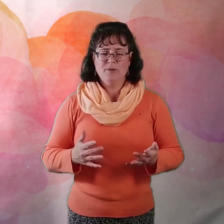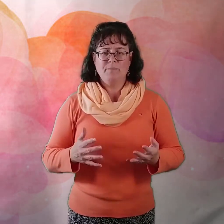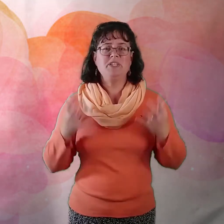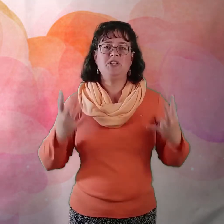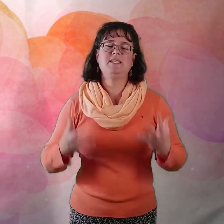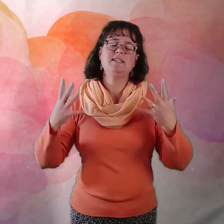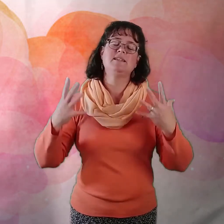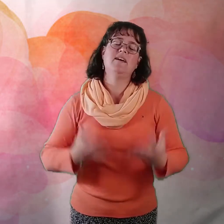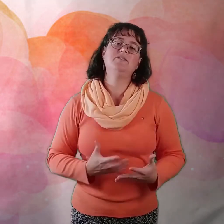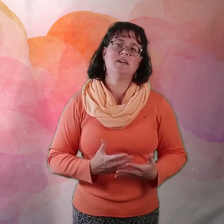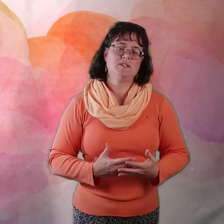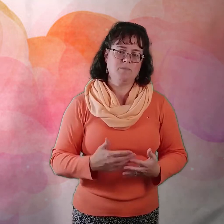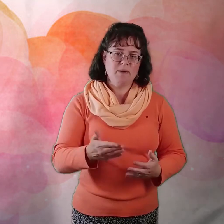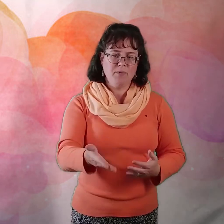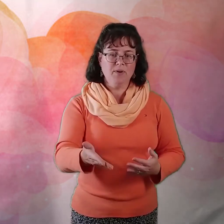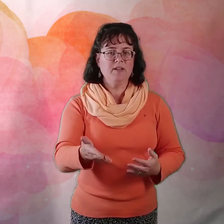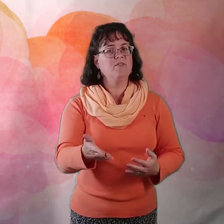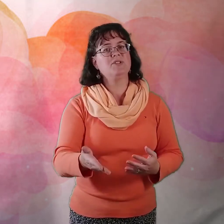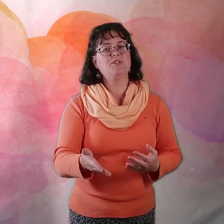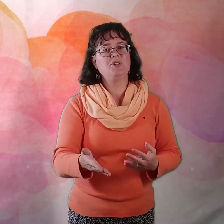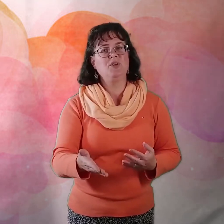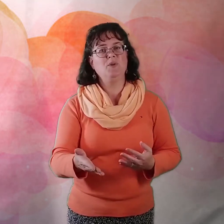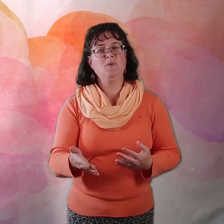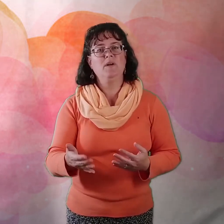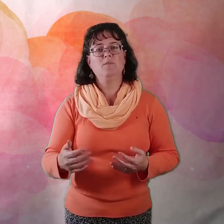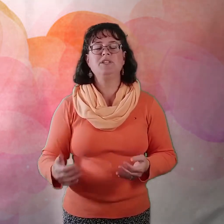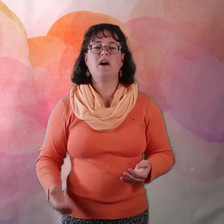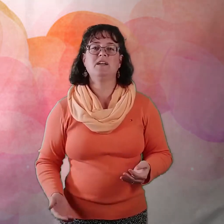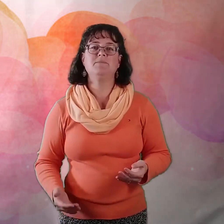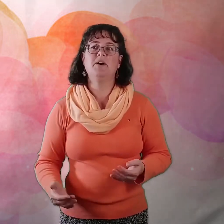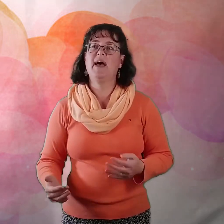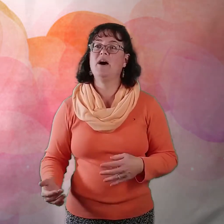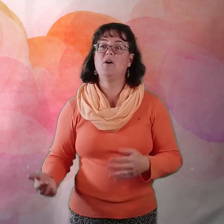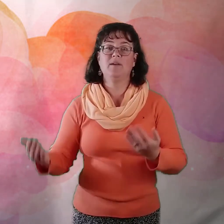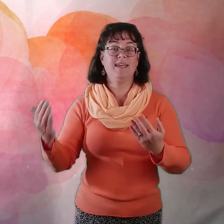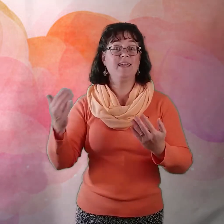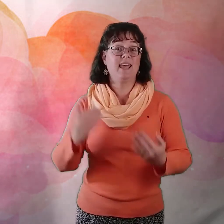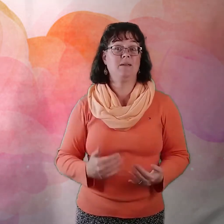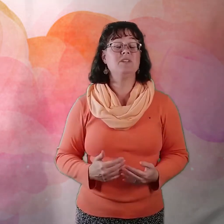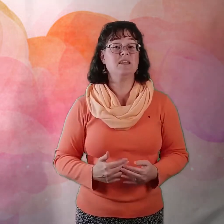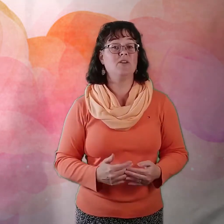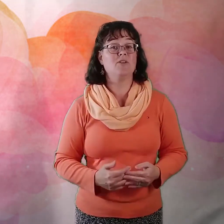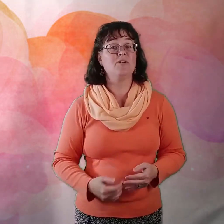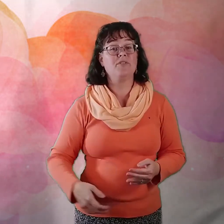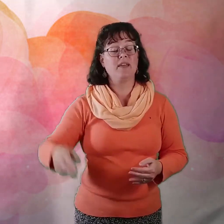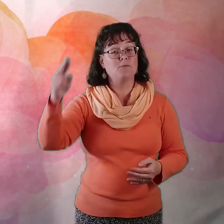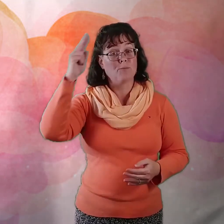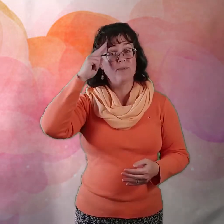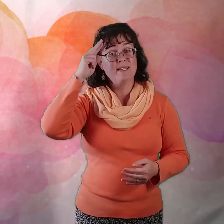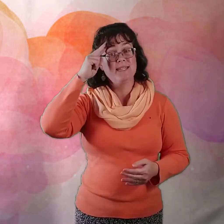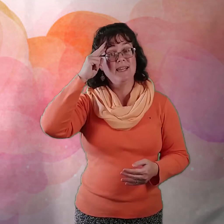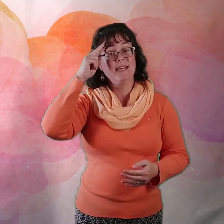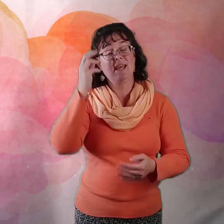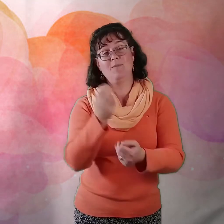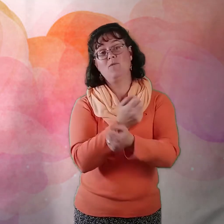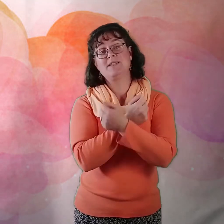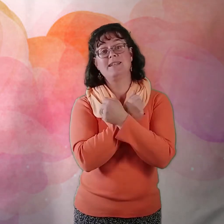But Jesus loved us. Remember in verse 2, we talked about how He came to the earth, and the reason He came was